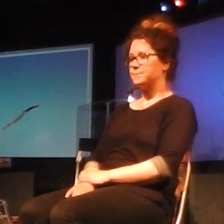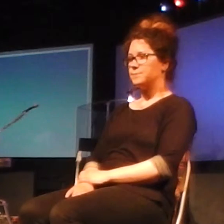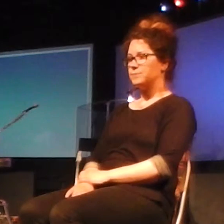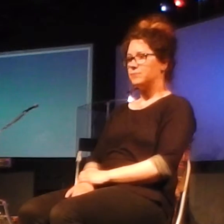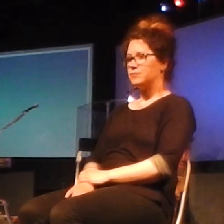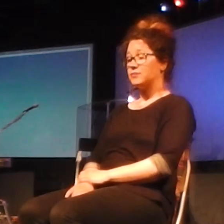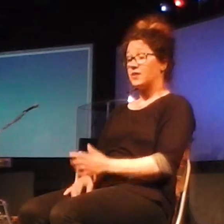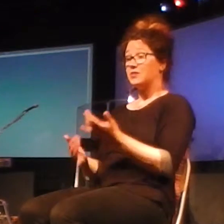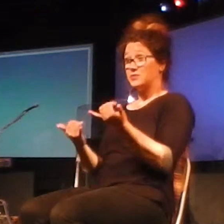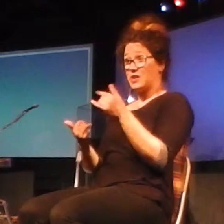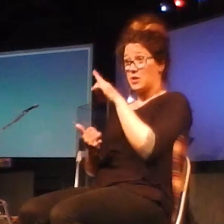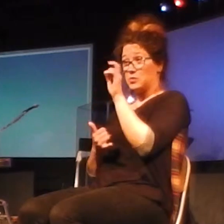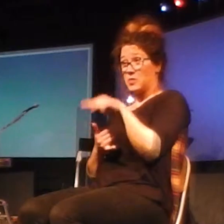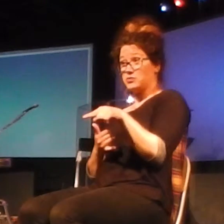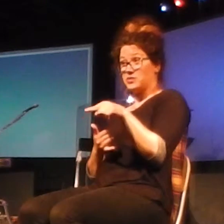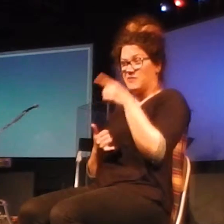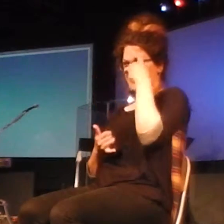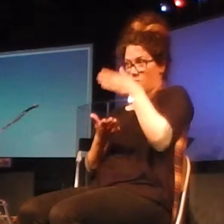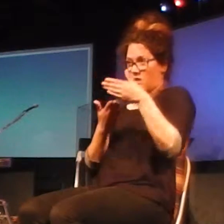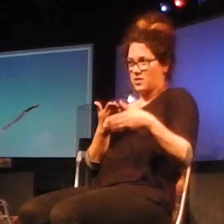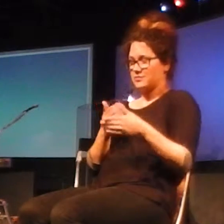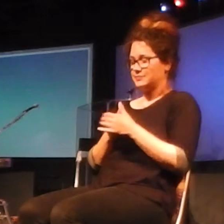So here's the question I want to end with.